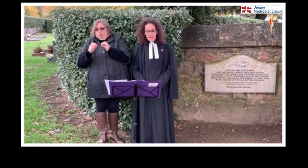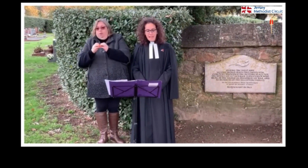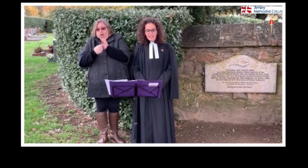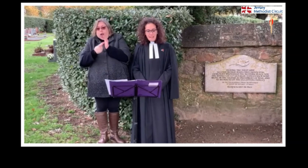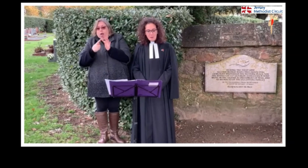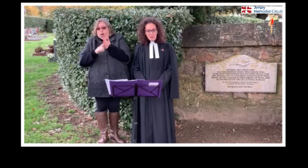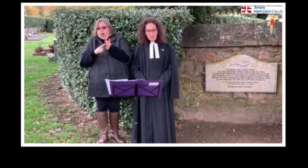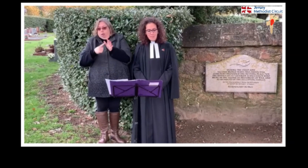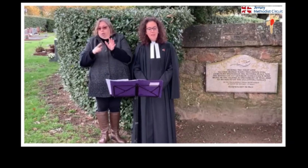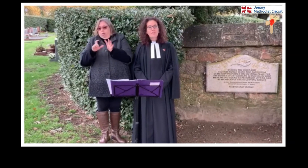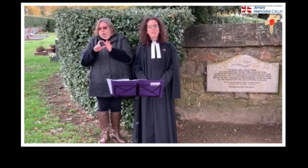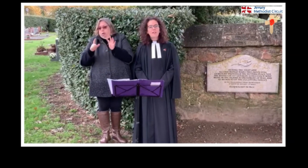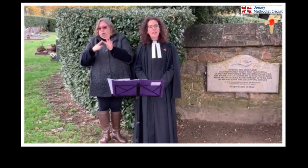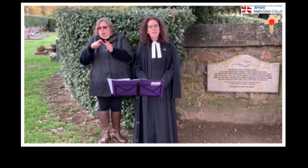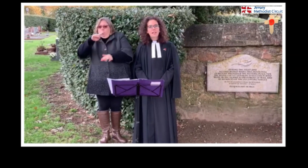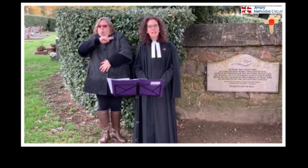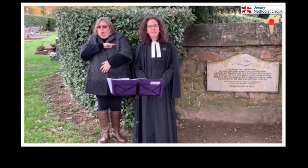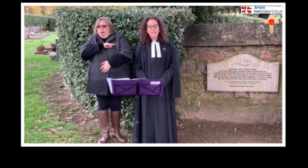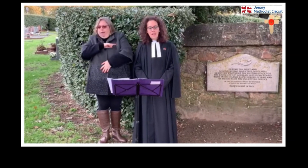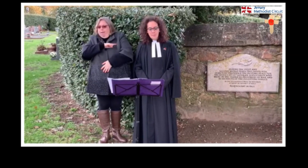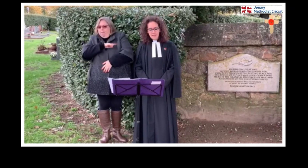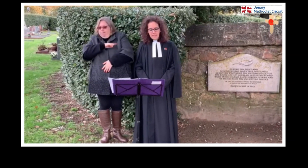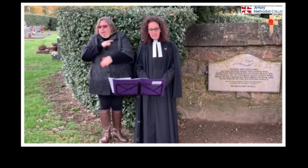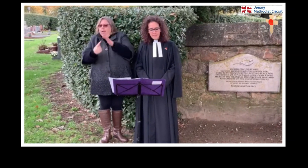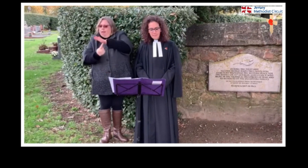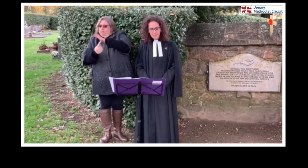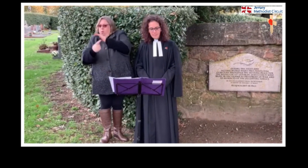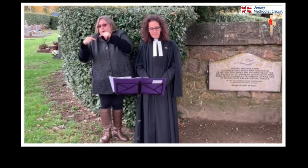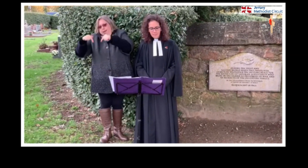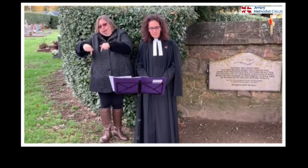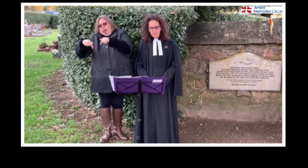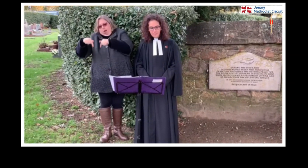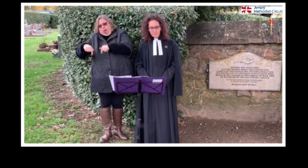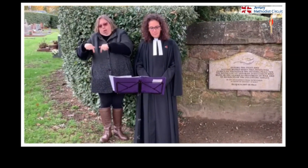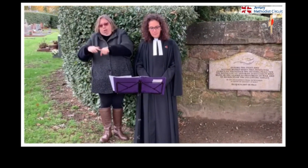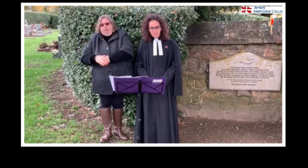church and its cemetery for further interments.